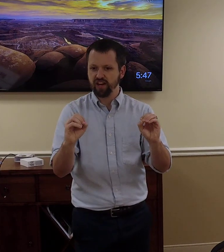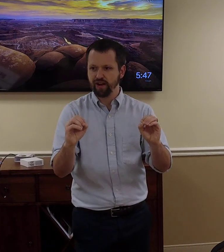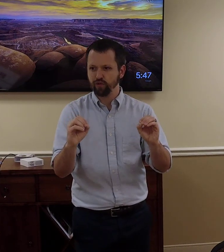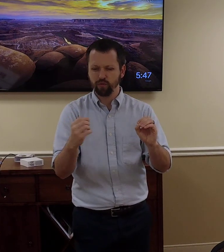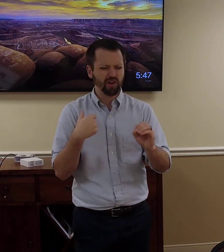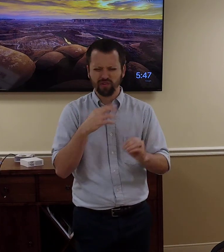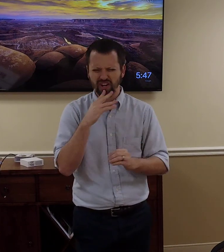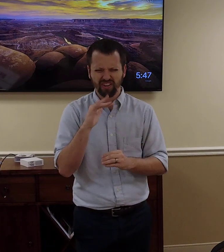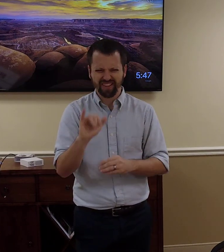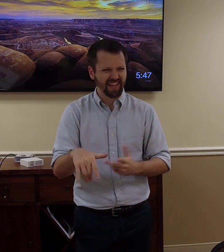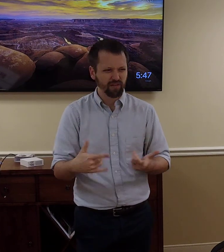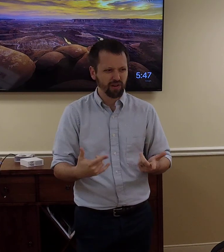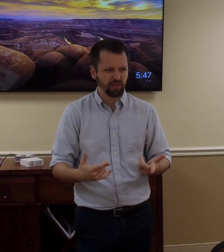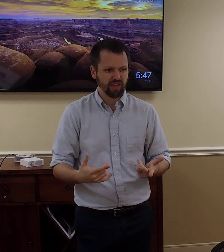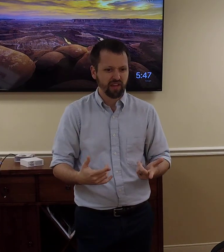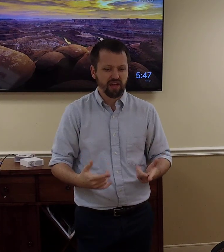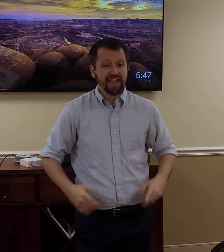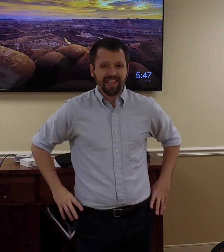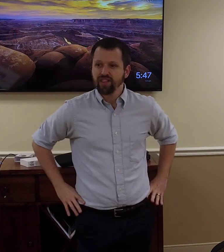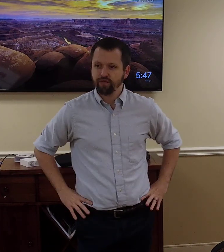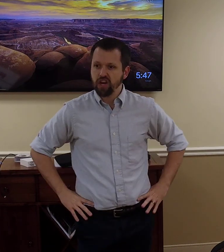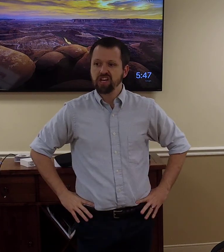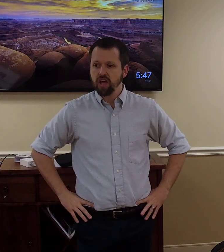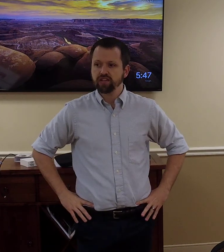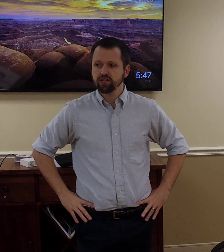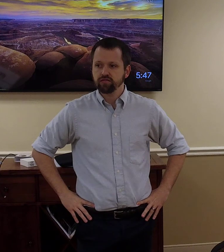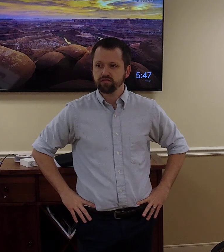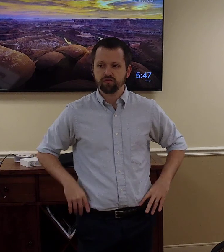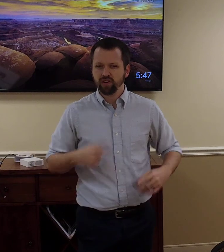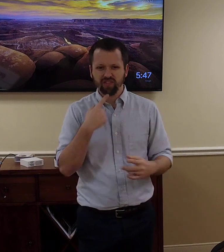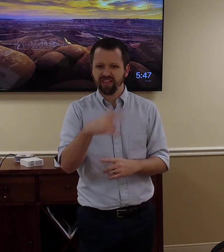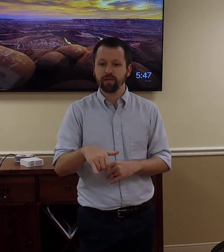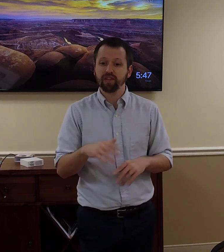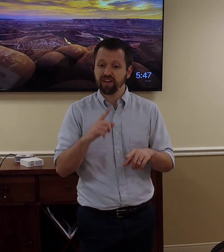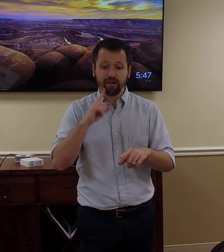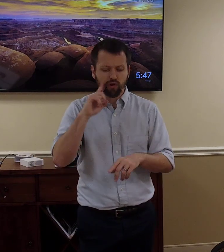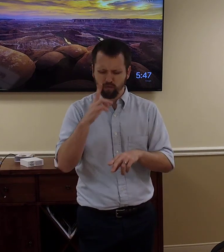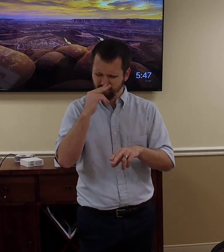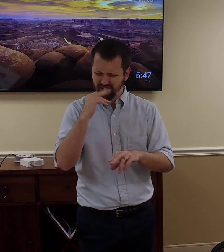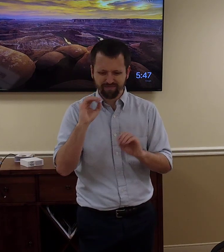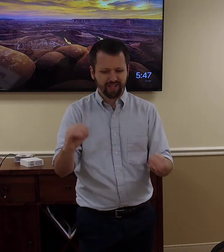after it. We don't talk like that. We don't say, that's funny none. We don't say that. But the deaf will go